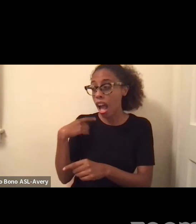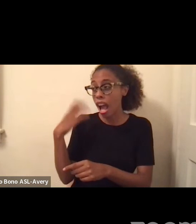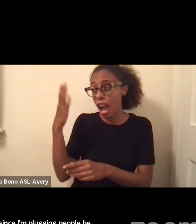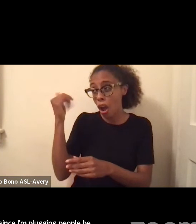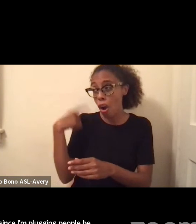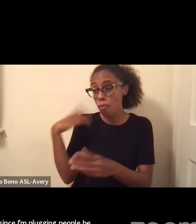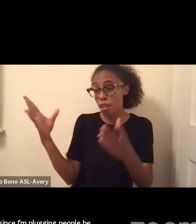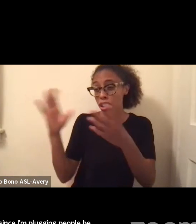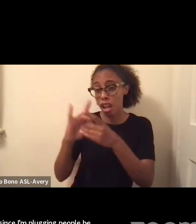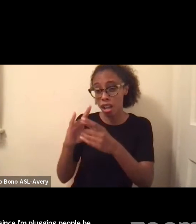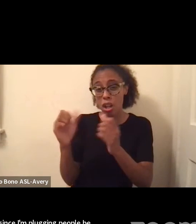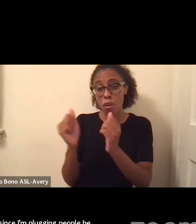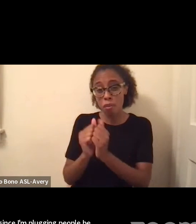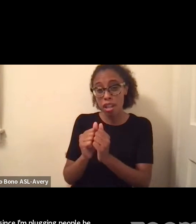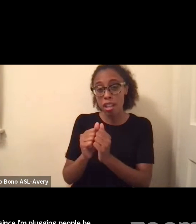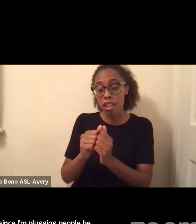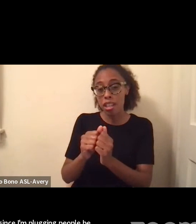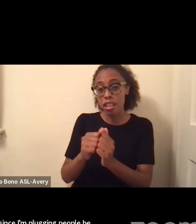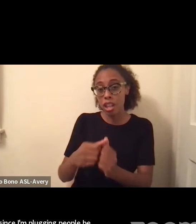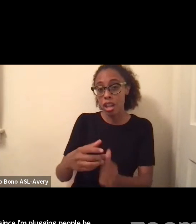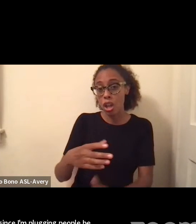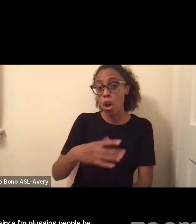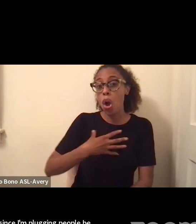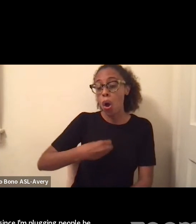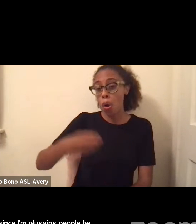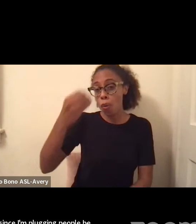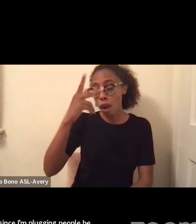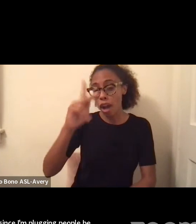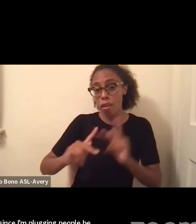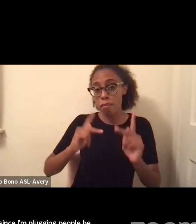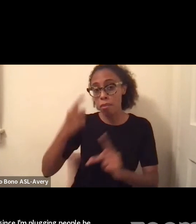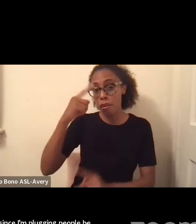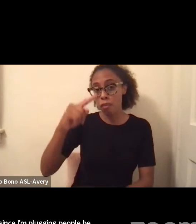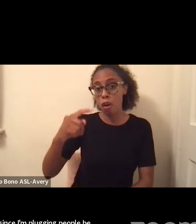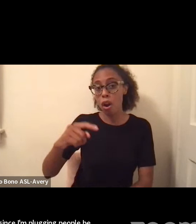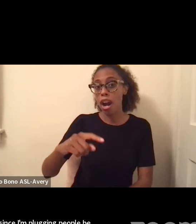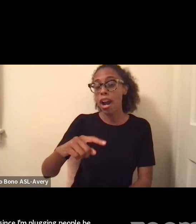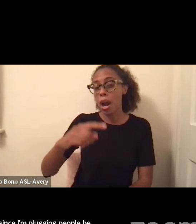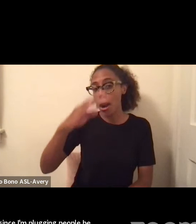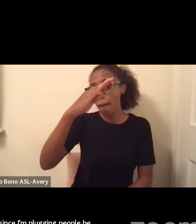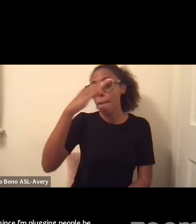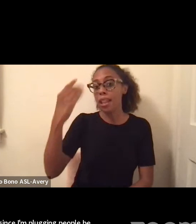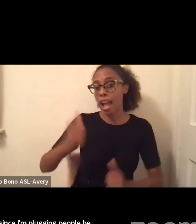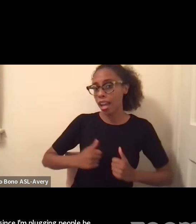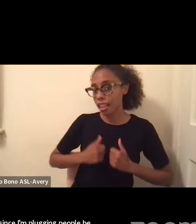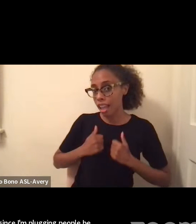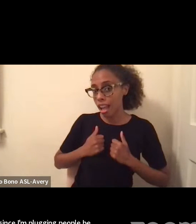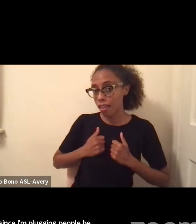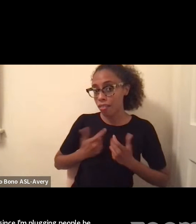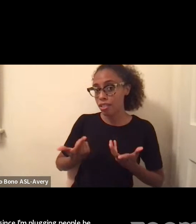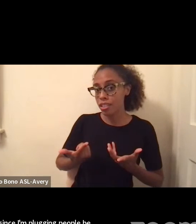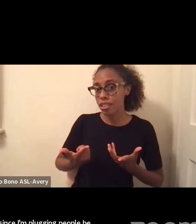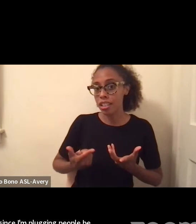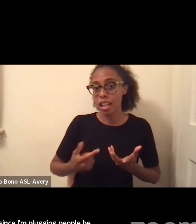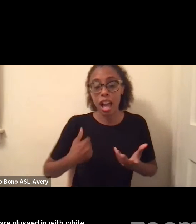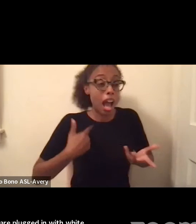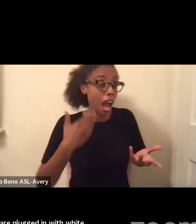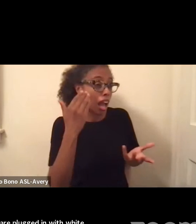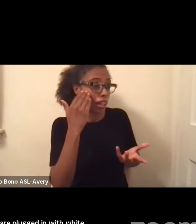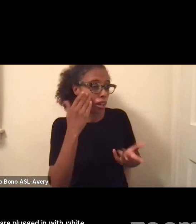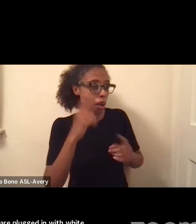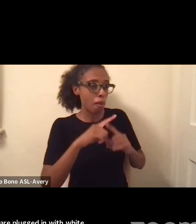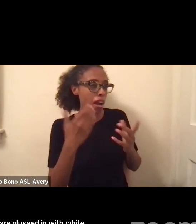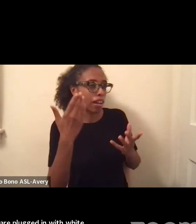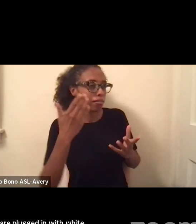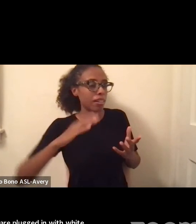with White People for Black Lives. I'm familiar with them, but I haven't met them yet. We would love for you to plug in with White People for